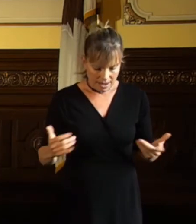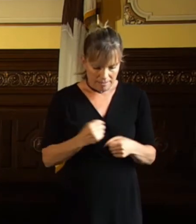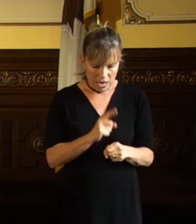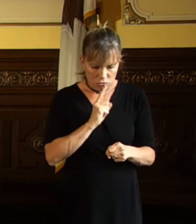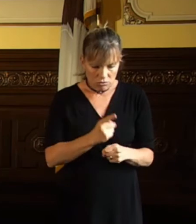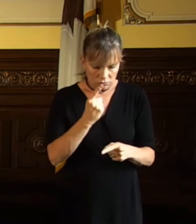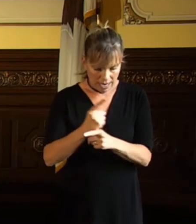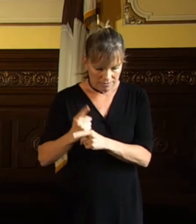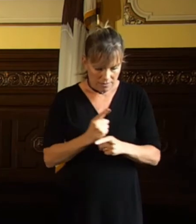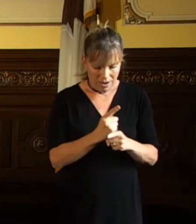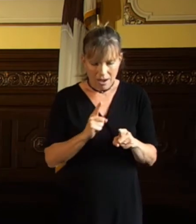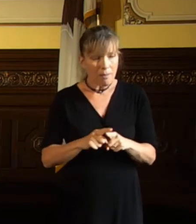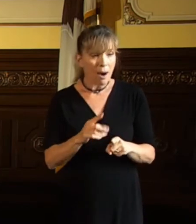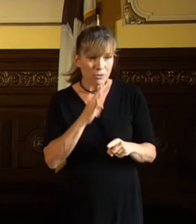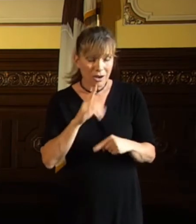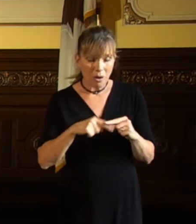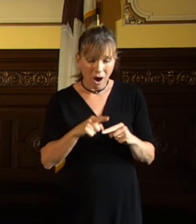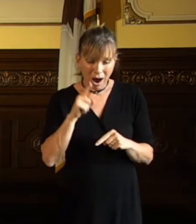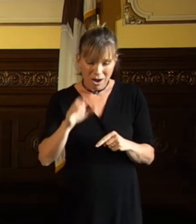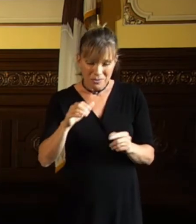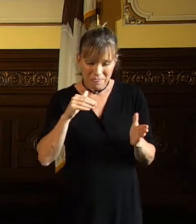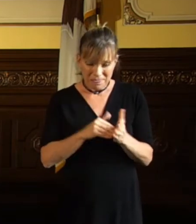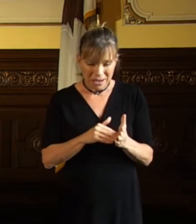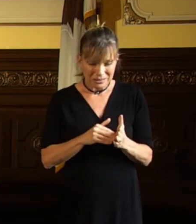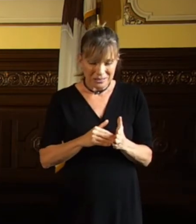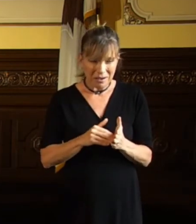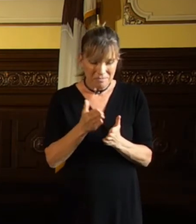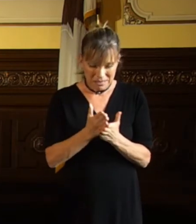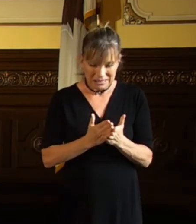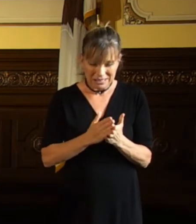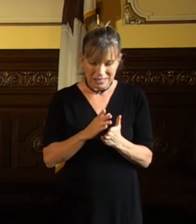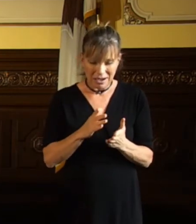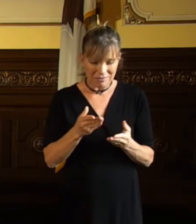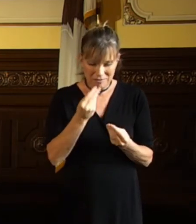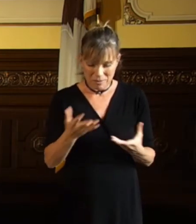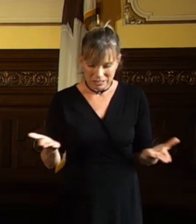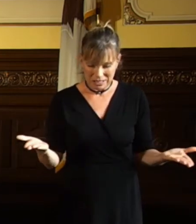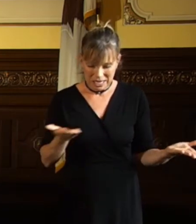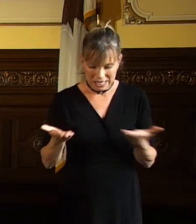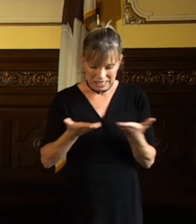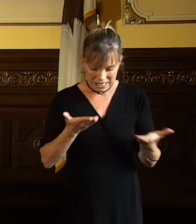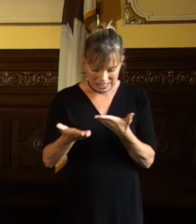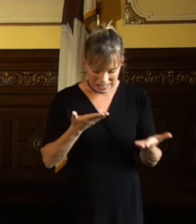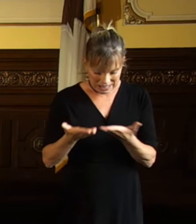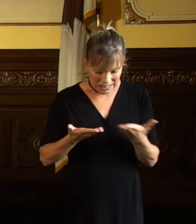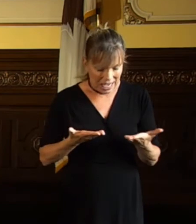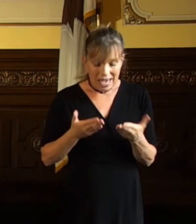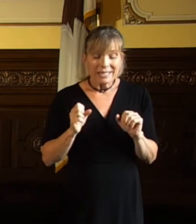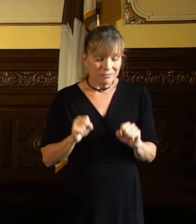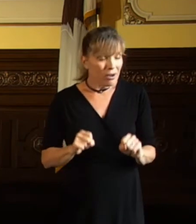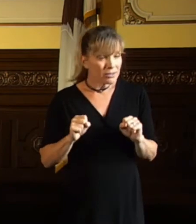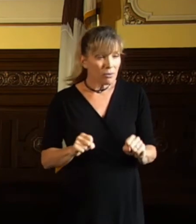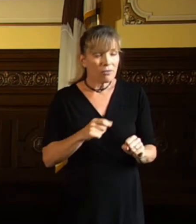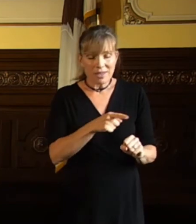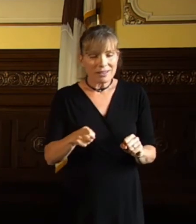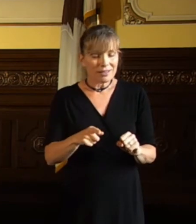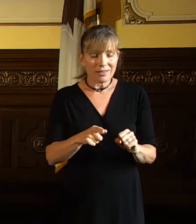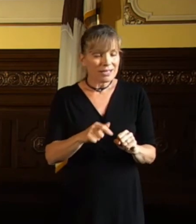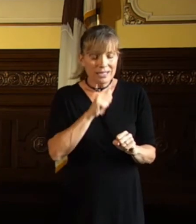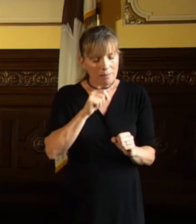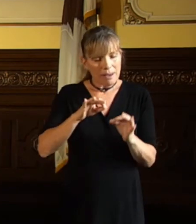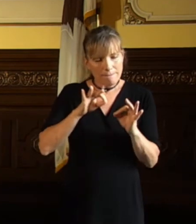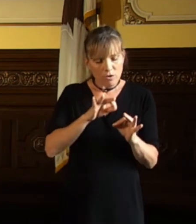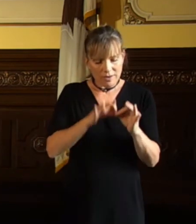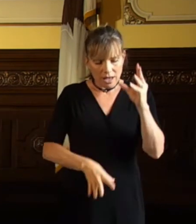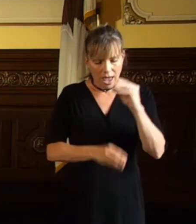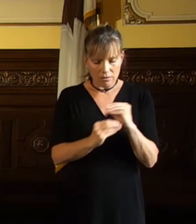I'll just say that when you're dealing with hundreds of thousands of pieces of data, it is possible that they aren't going to be a perfect